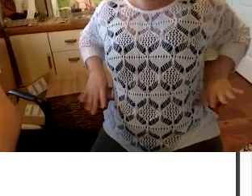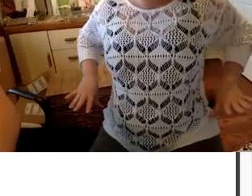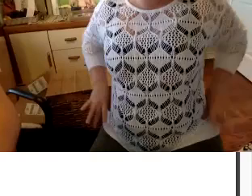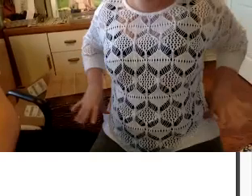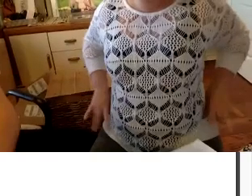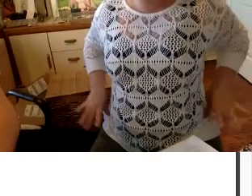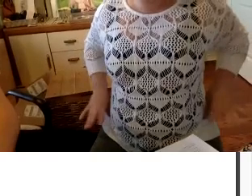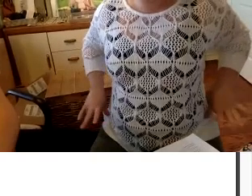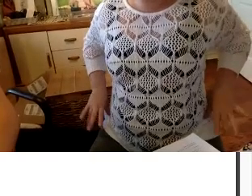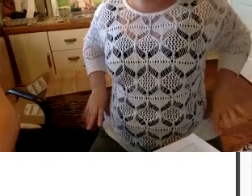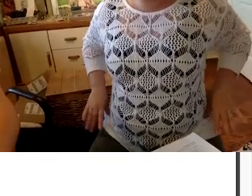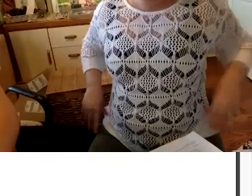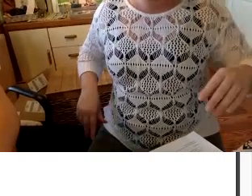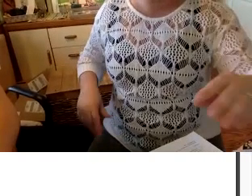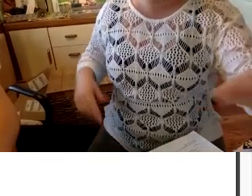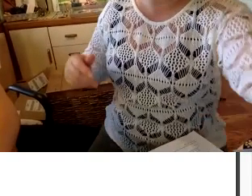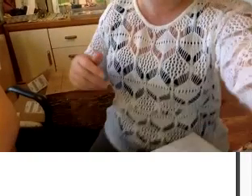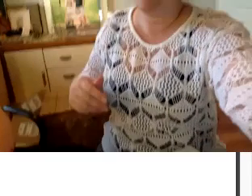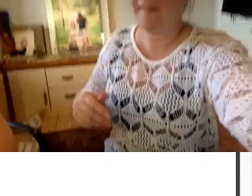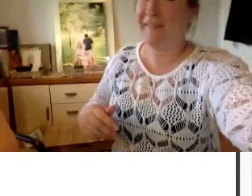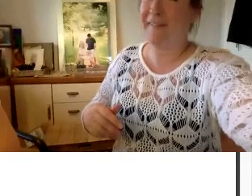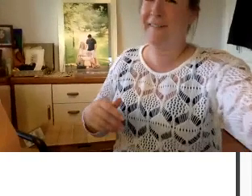could see that, that's Newfoundland.